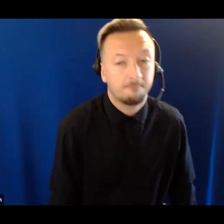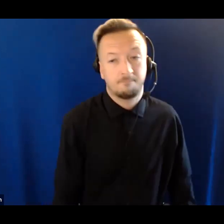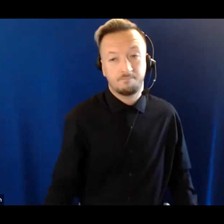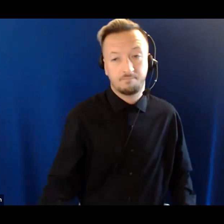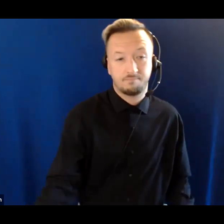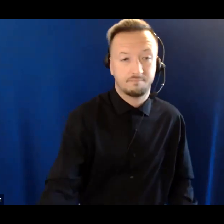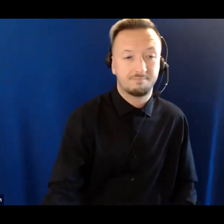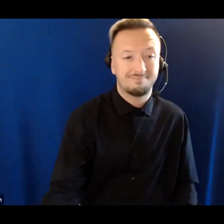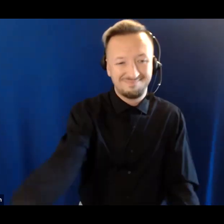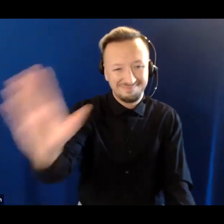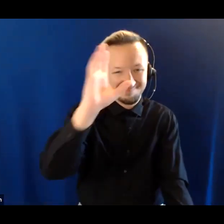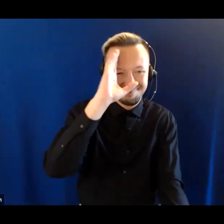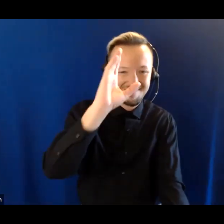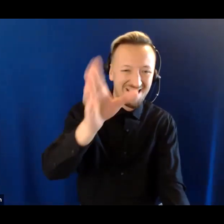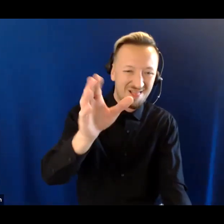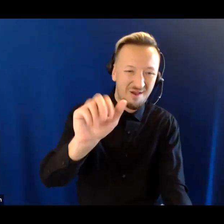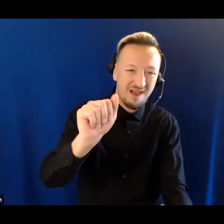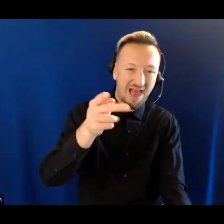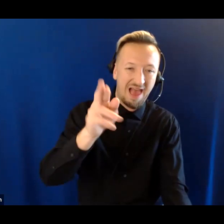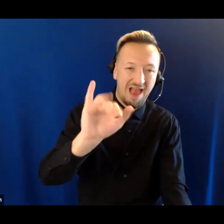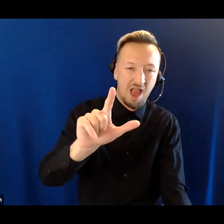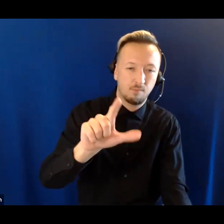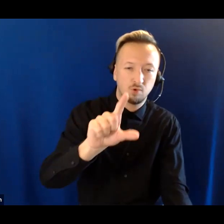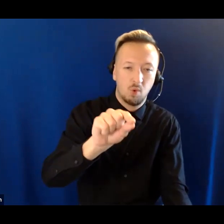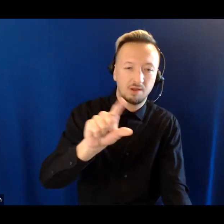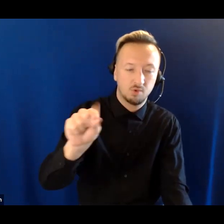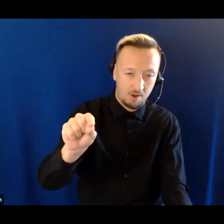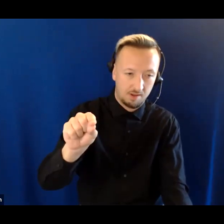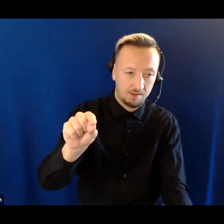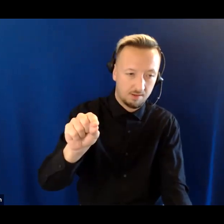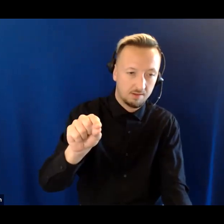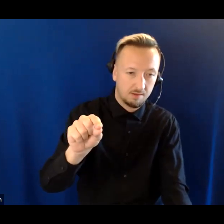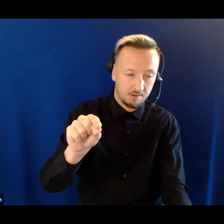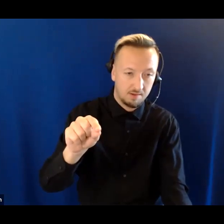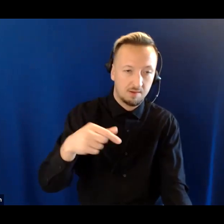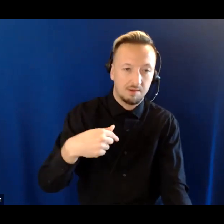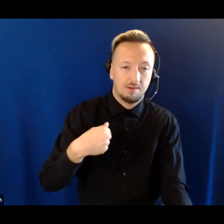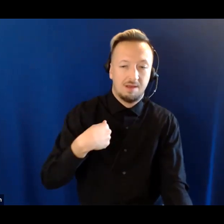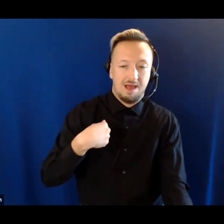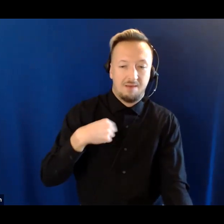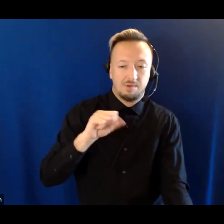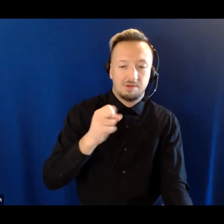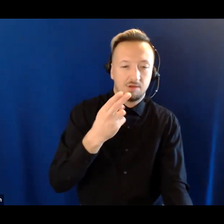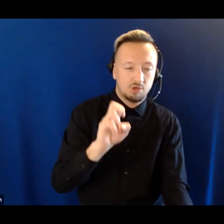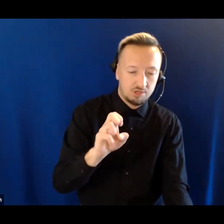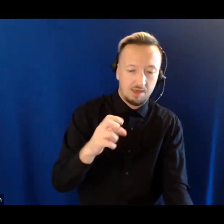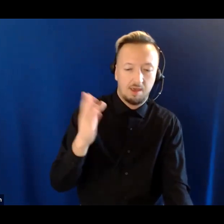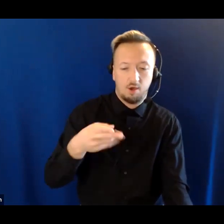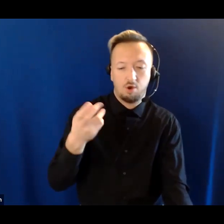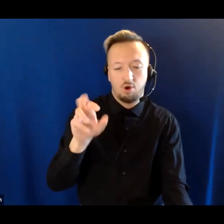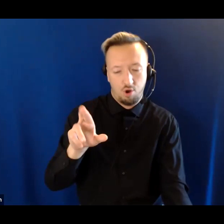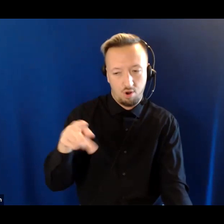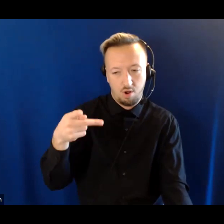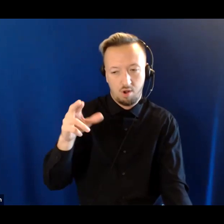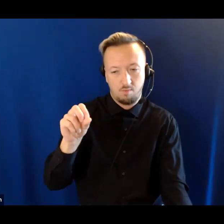Hello, April 2020. My name is Sarah Martinez. I use she, her, hers pronouns, and I am coming to you from